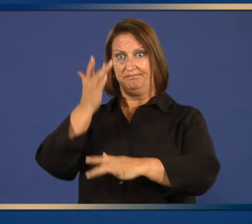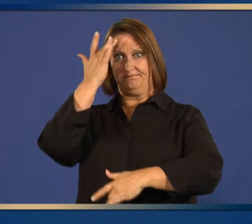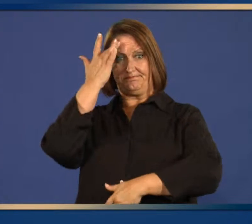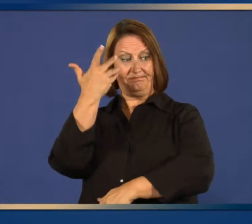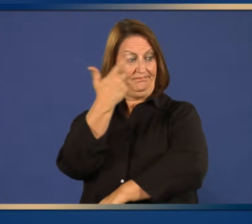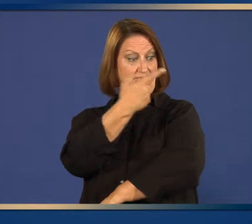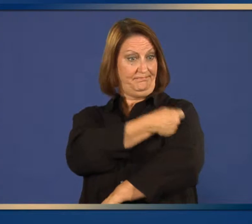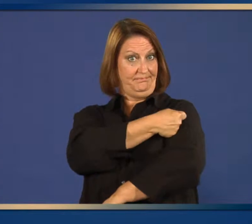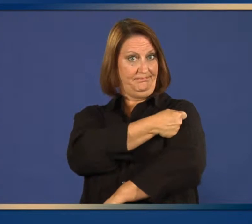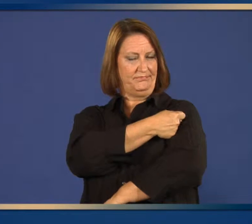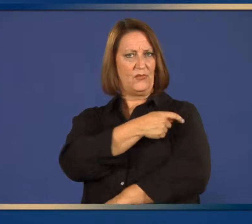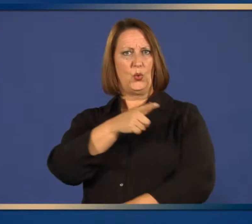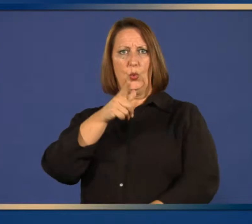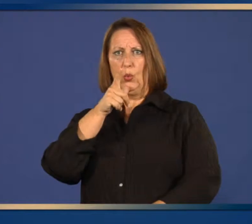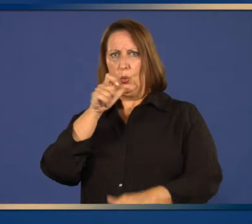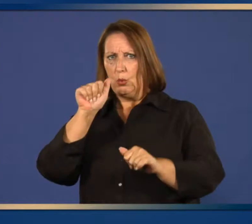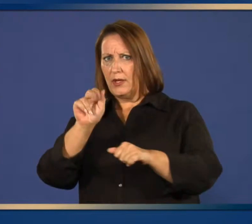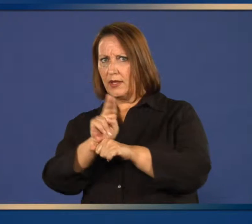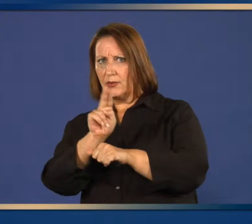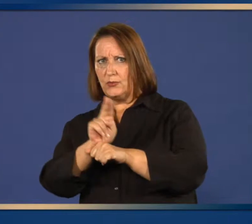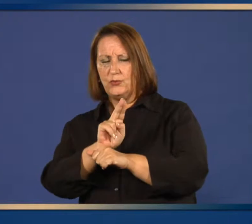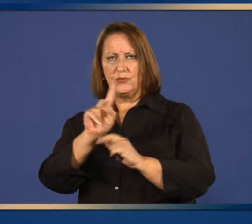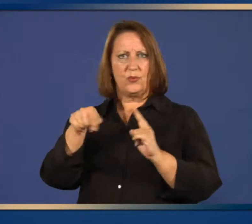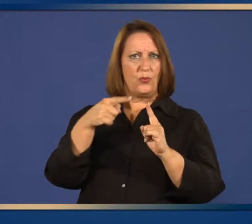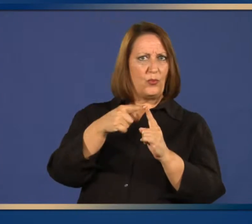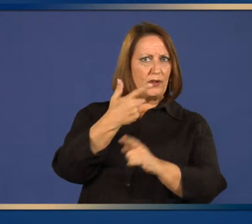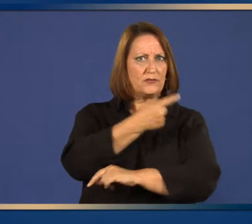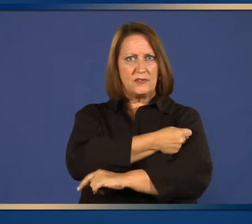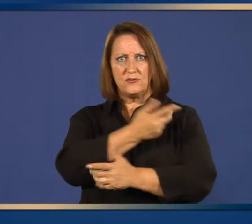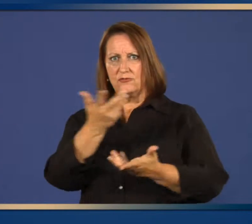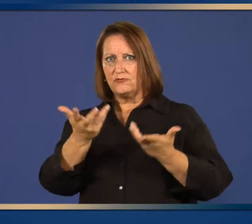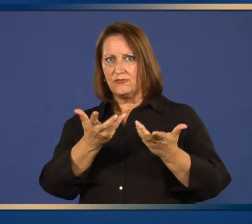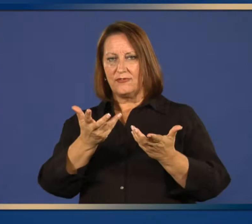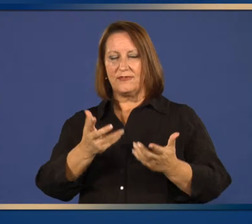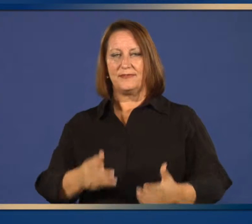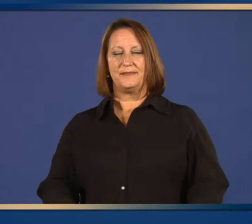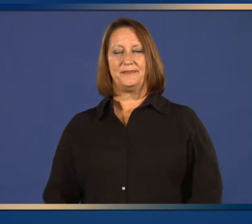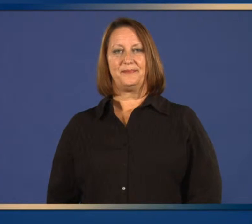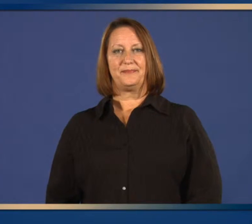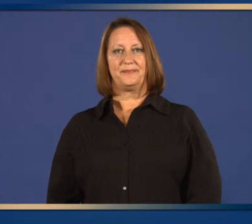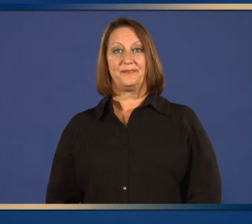Who should get inactivated influenza vaccine and when?